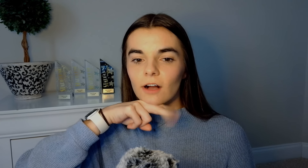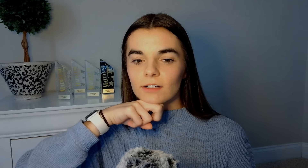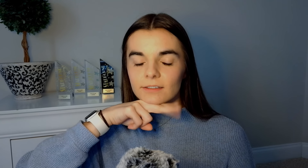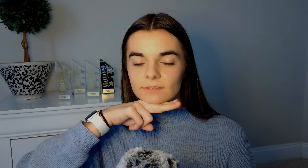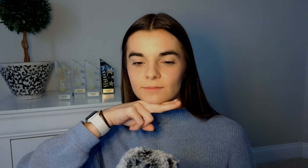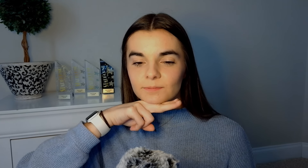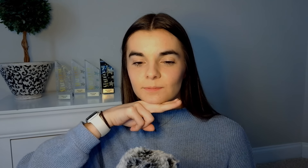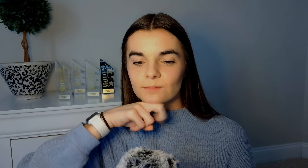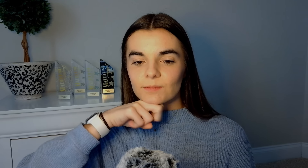Frog.